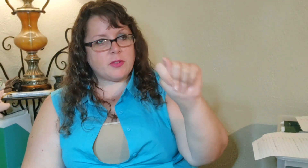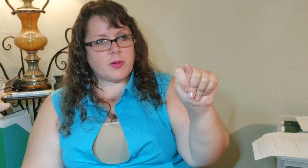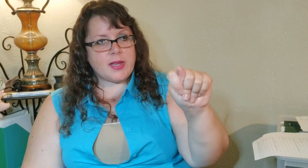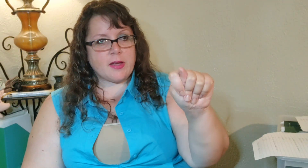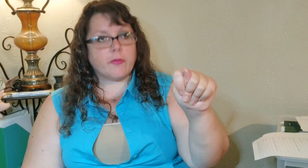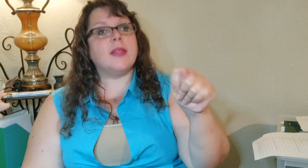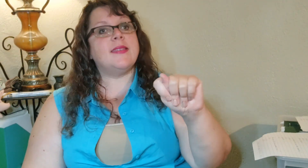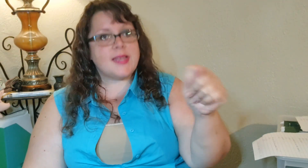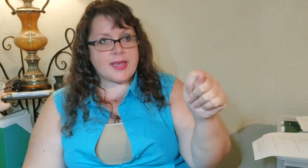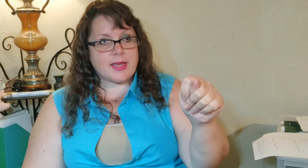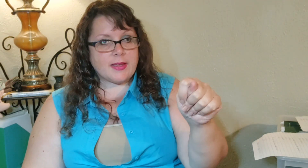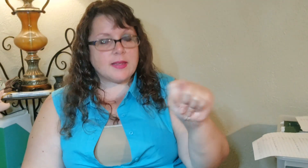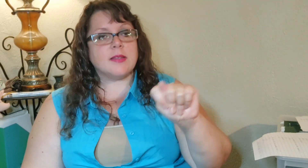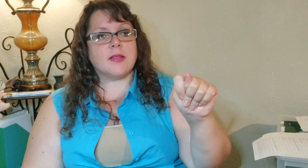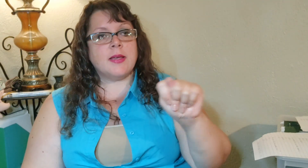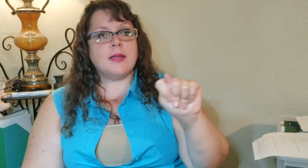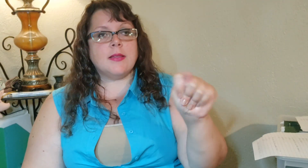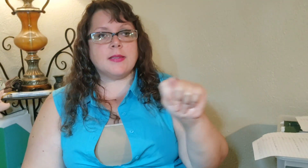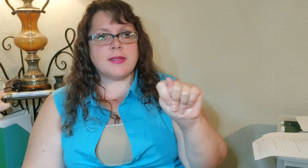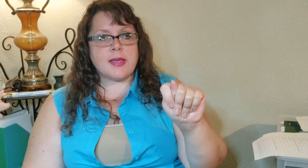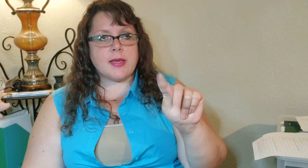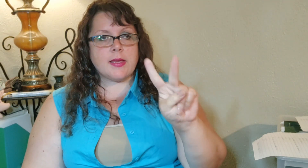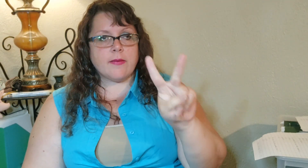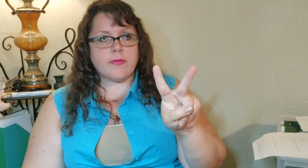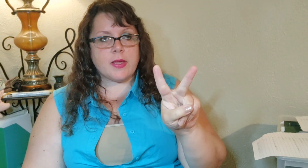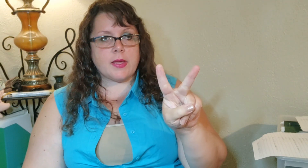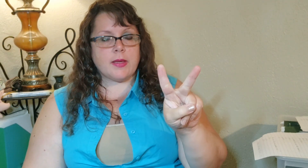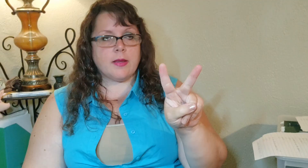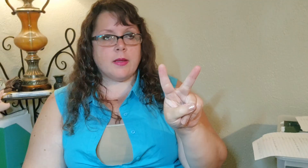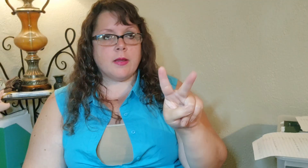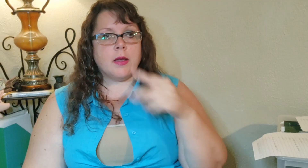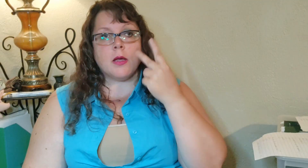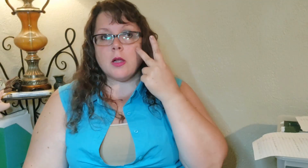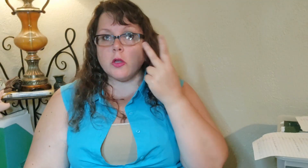between here. For the T is then TV,